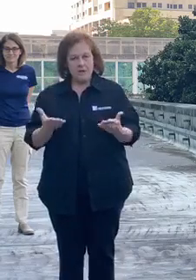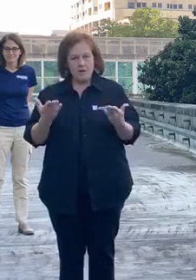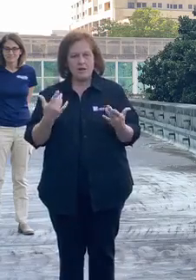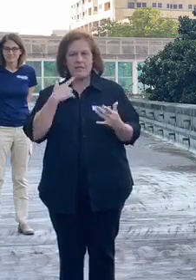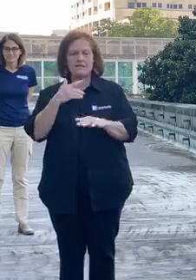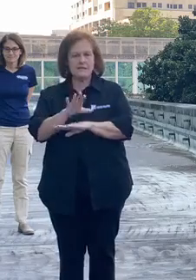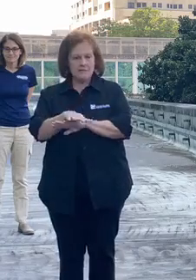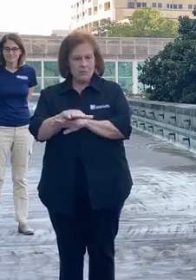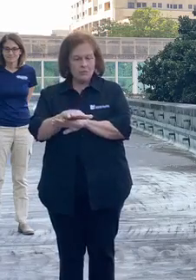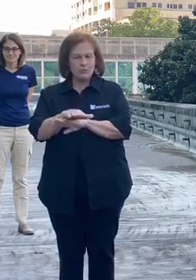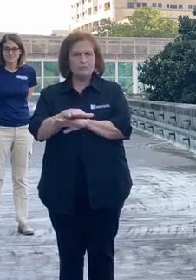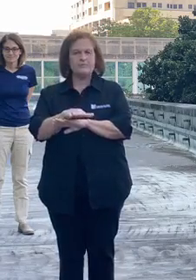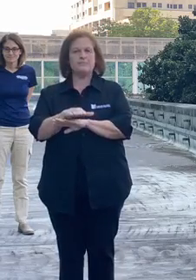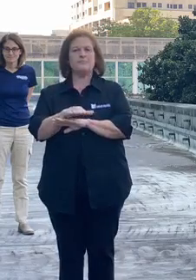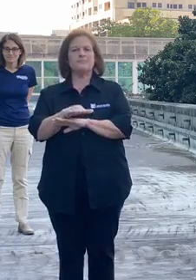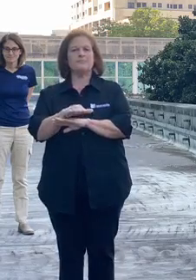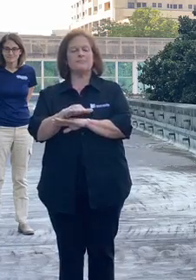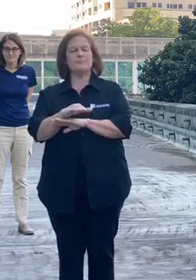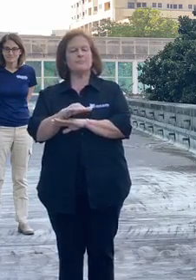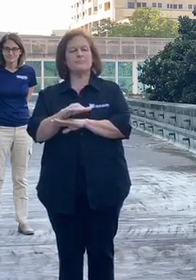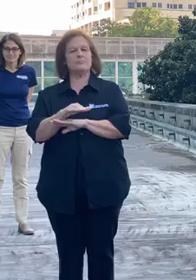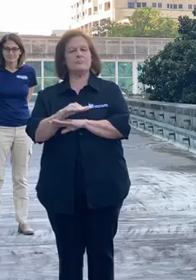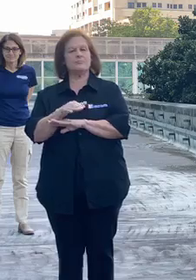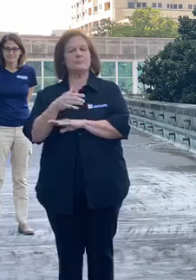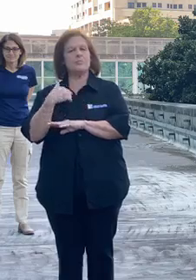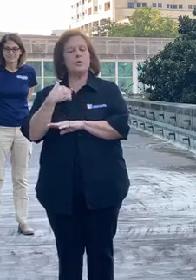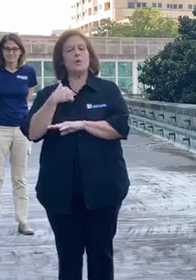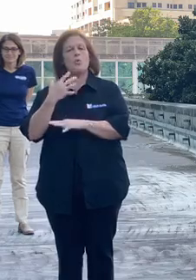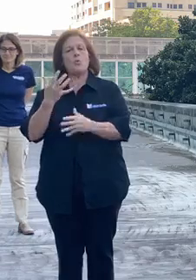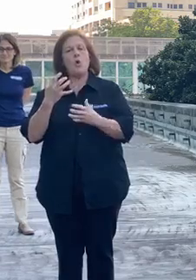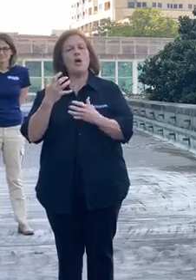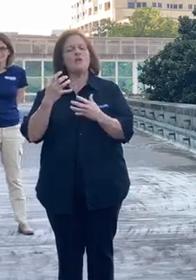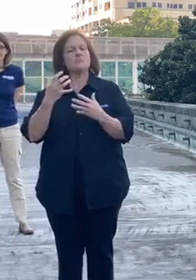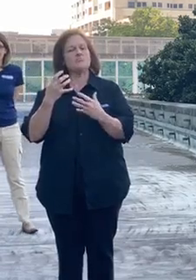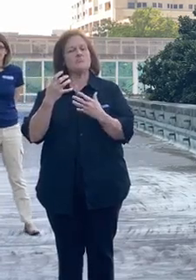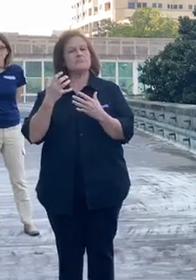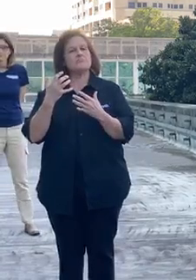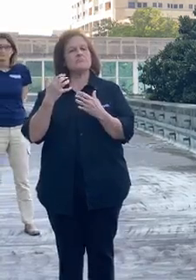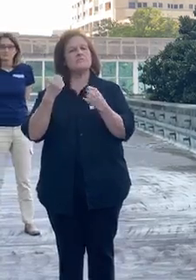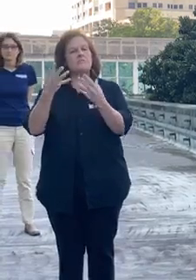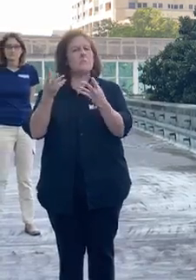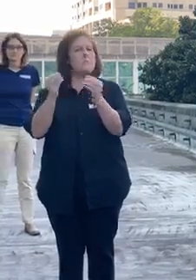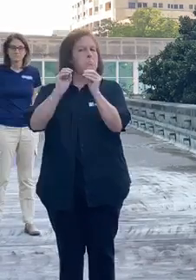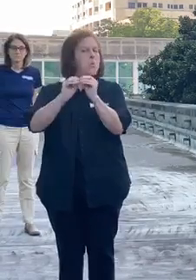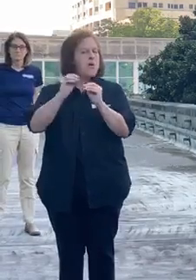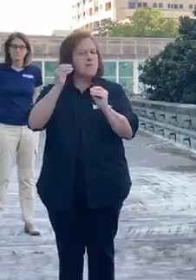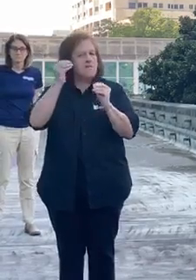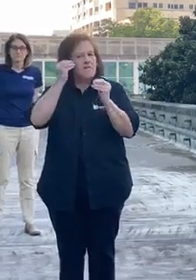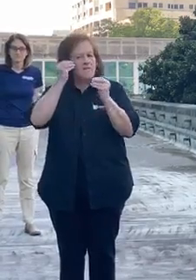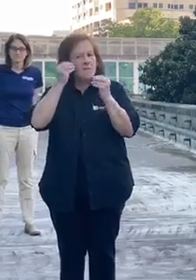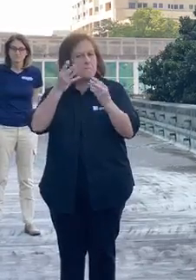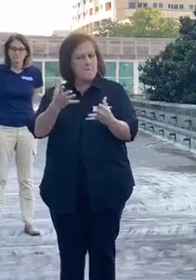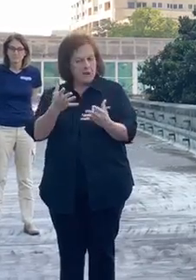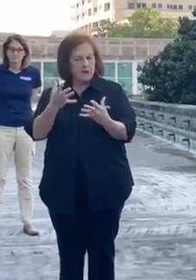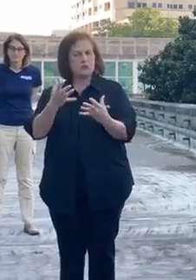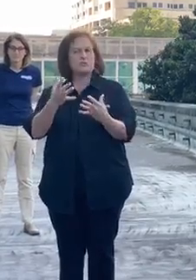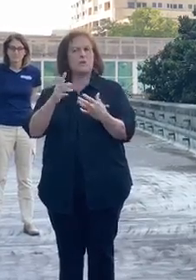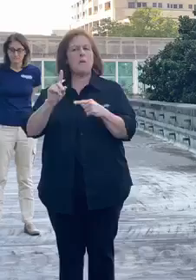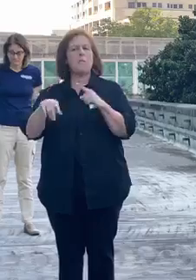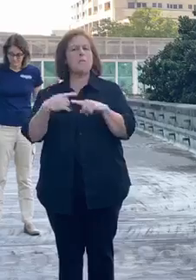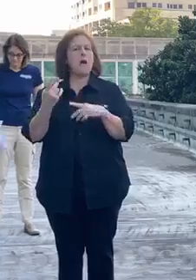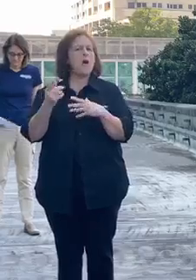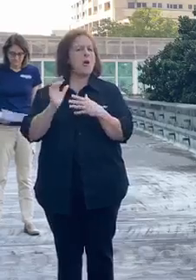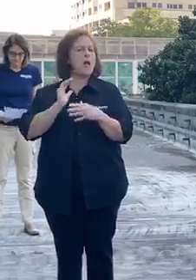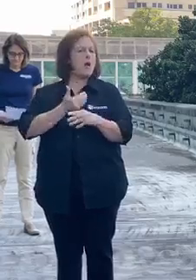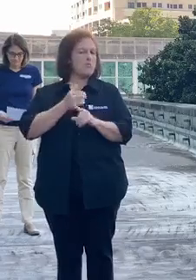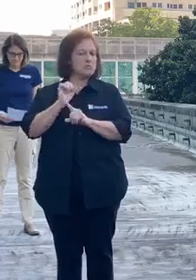this afternoon. We really wanted to give you and provide you with an update as it relates to where we stand in